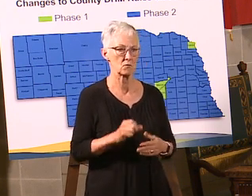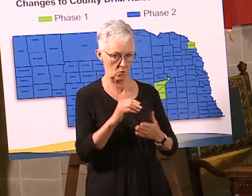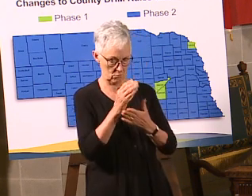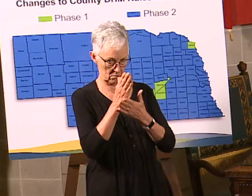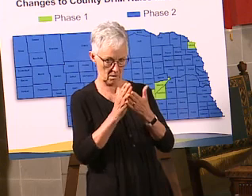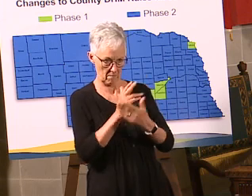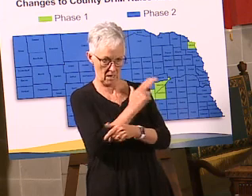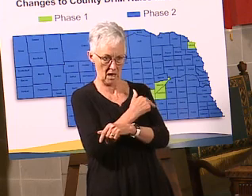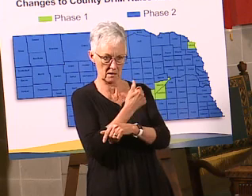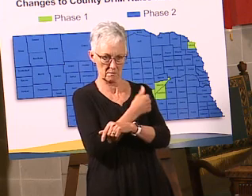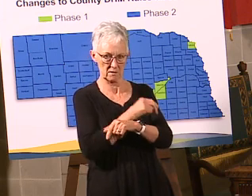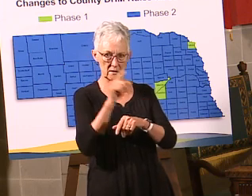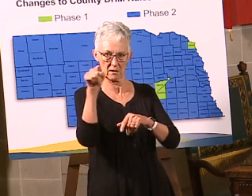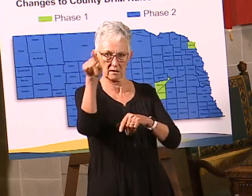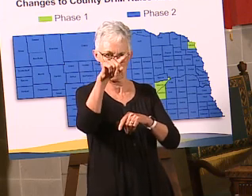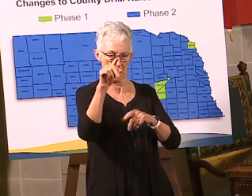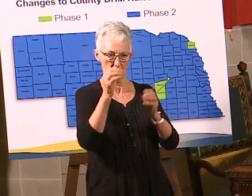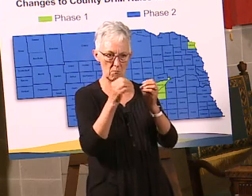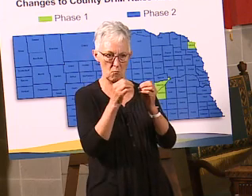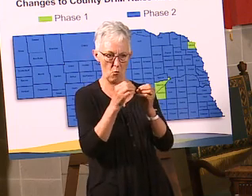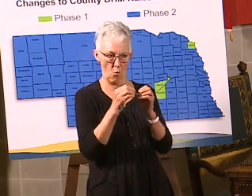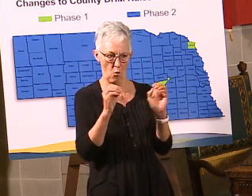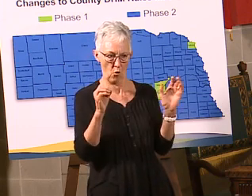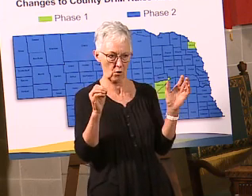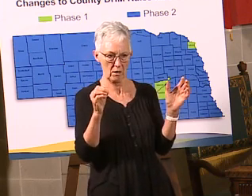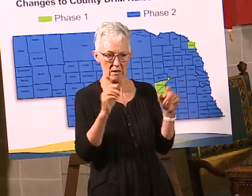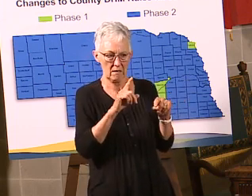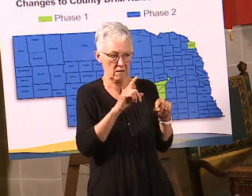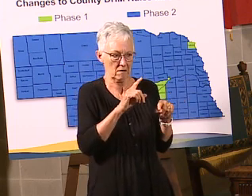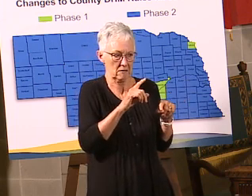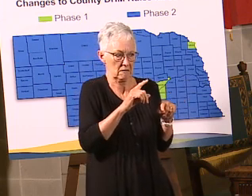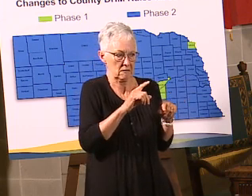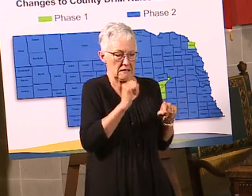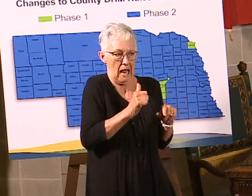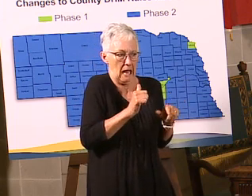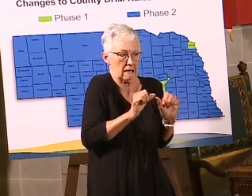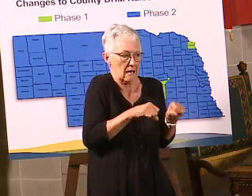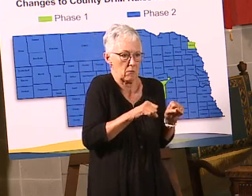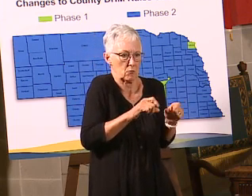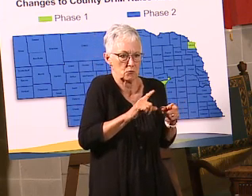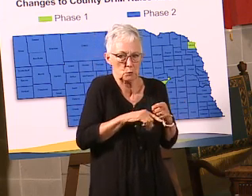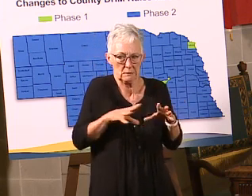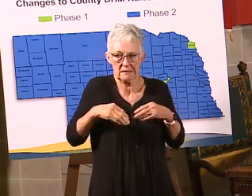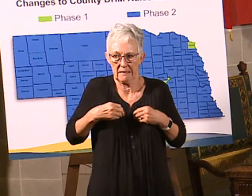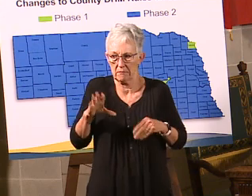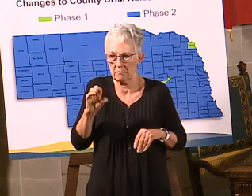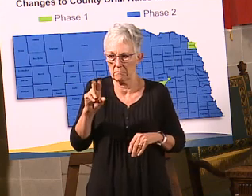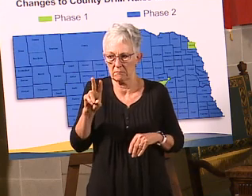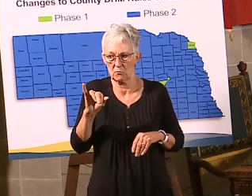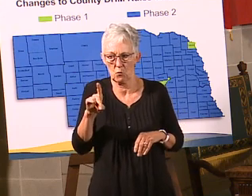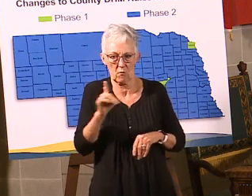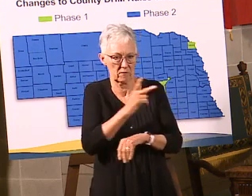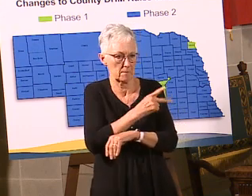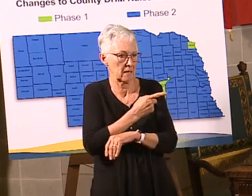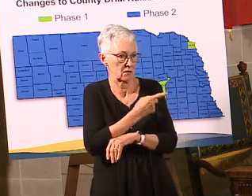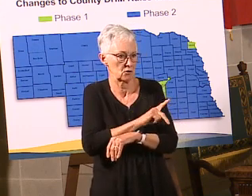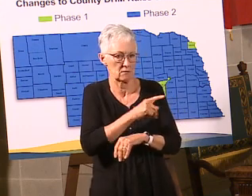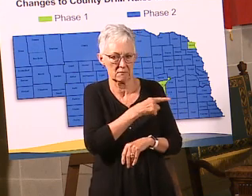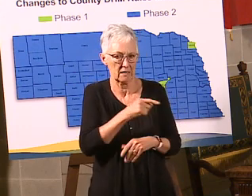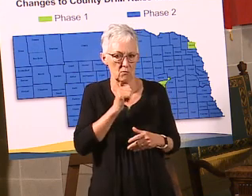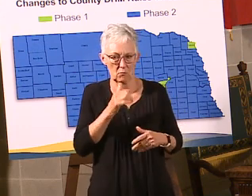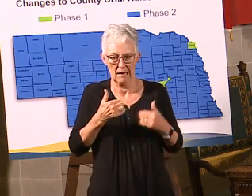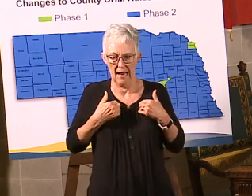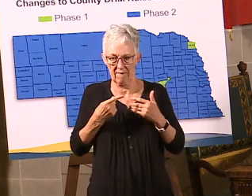every one of those health systems can provide great care for COVID patients right now in Lincoln and